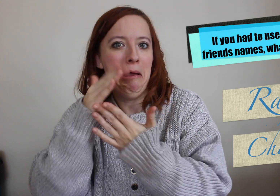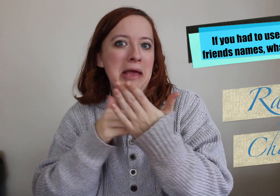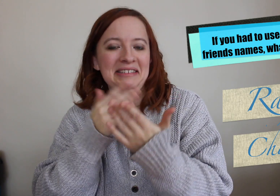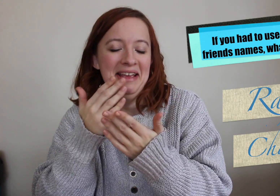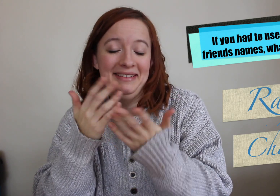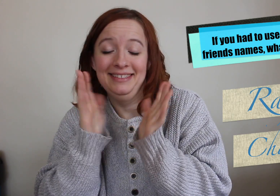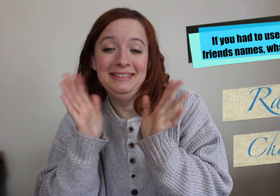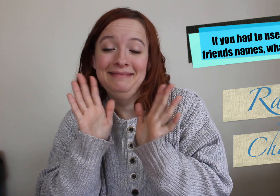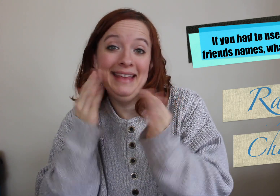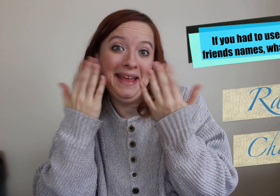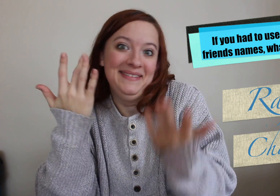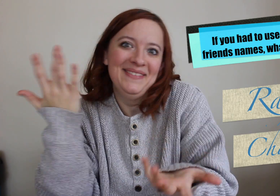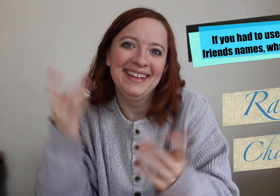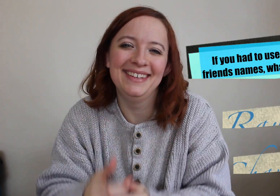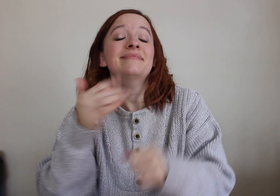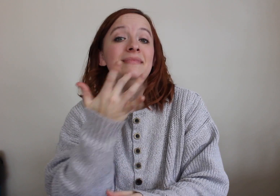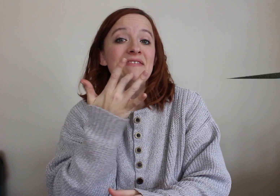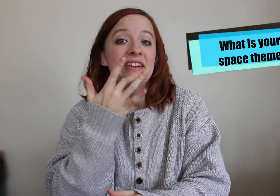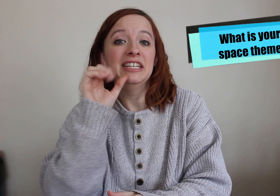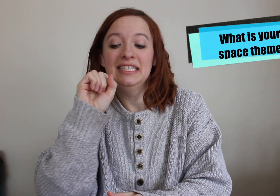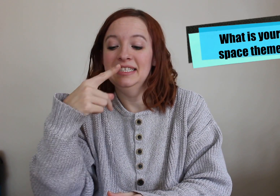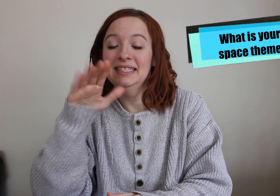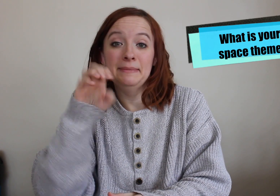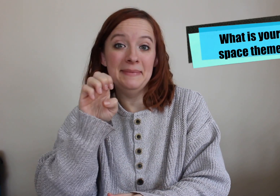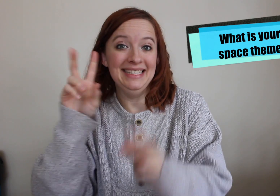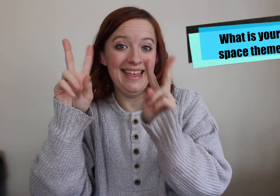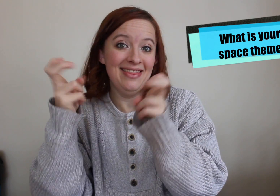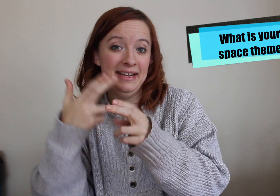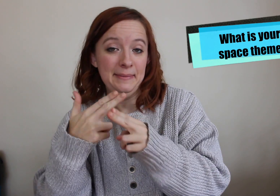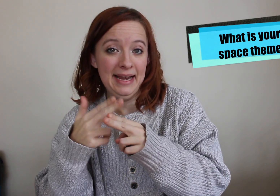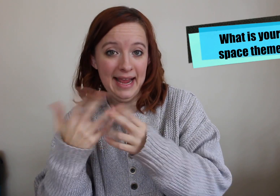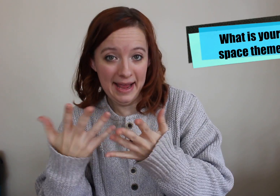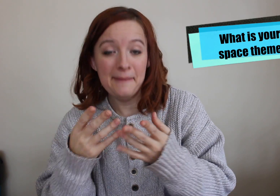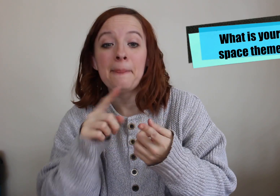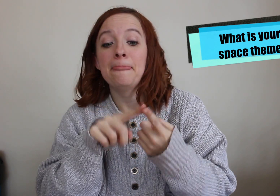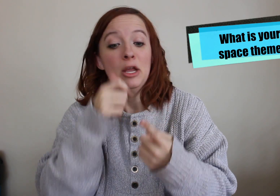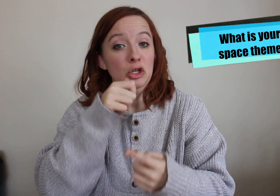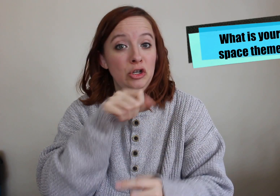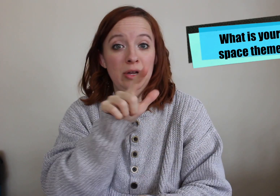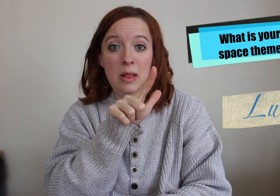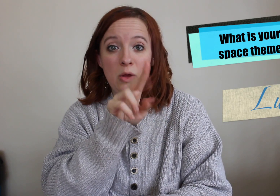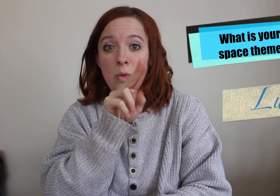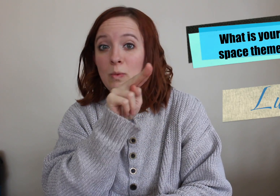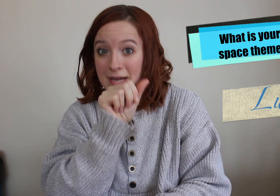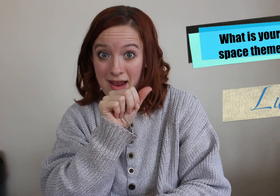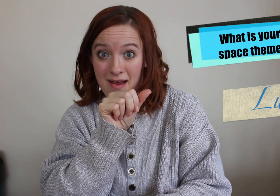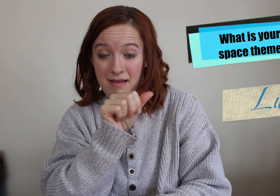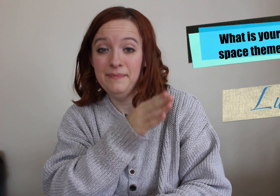list of friends of my contact list, so I don't know why. Favorite space theme name? For a girl, I said